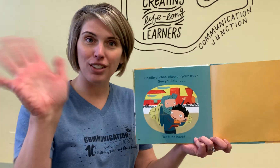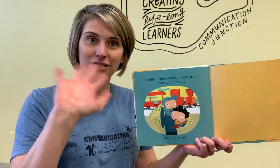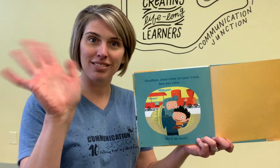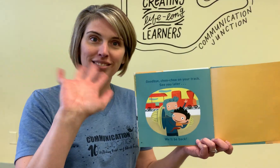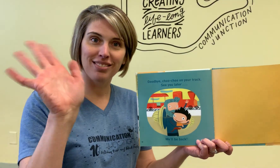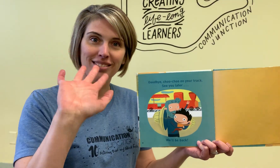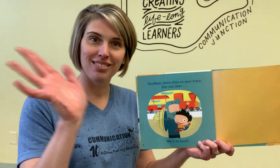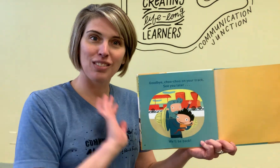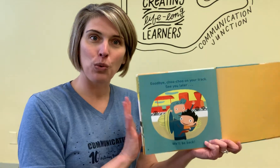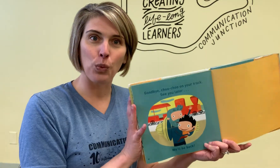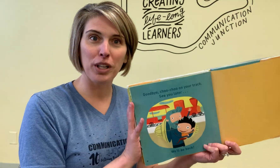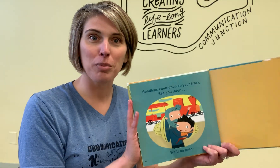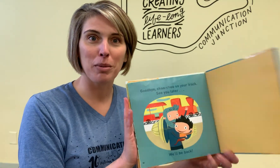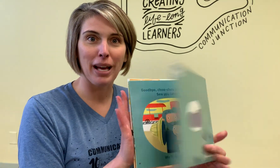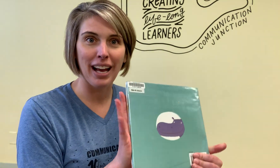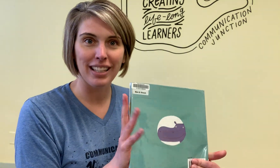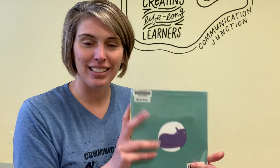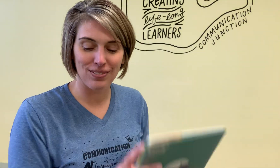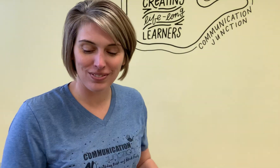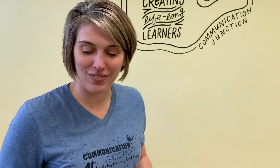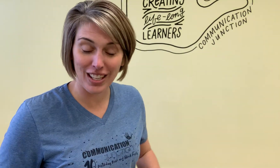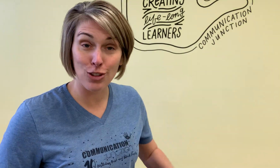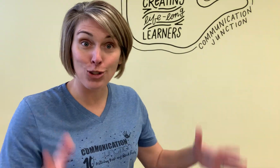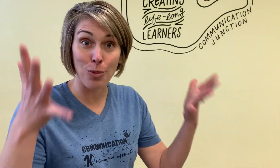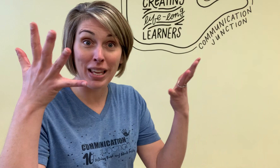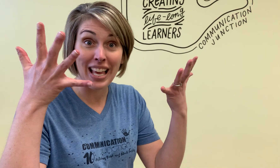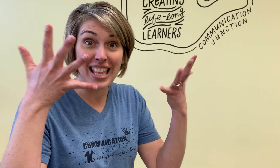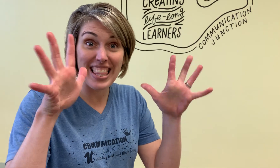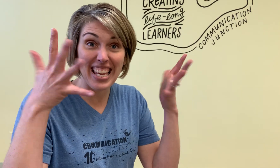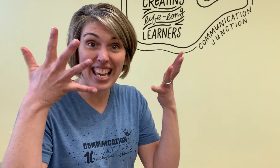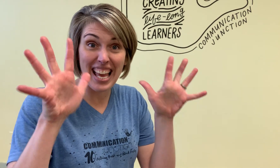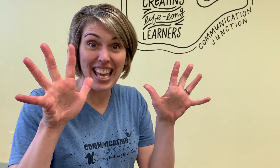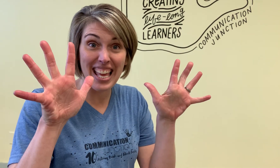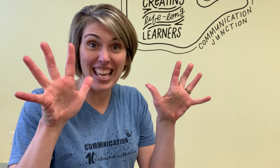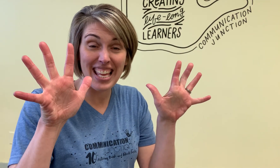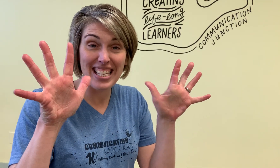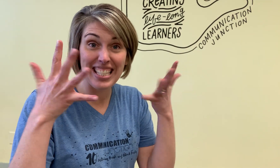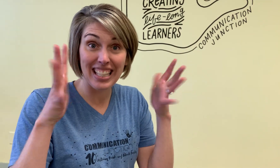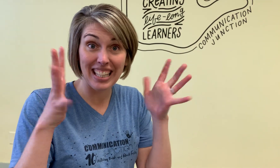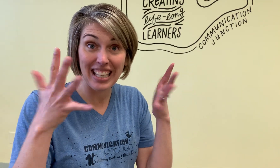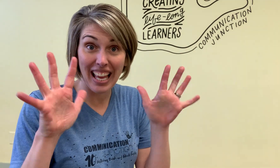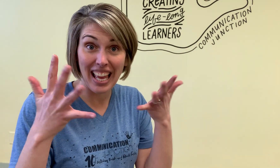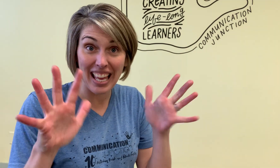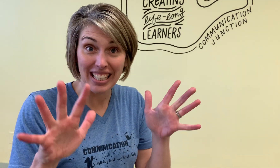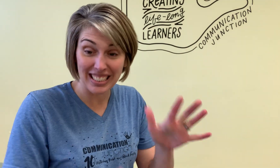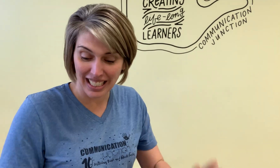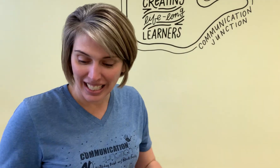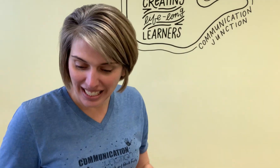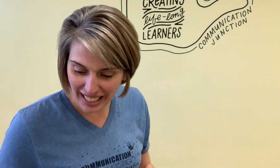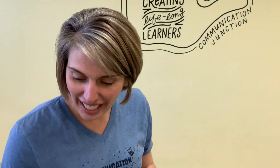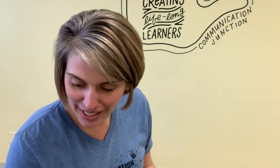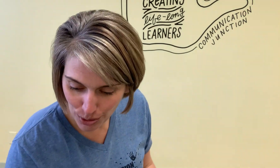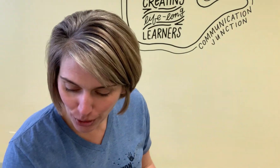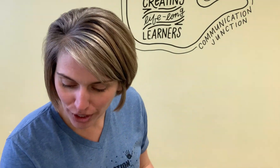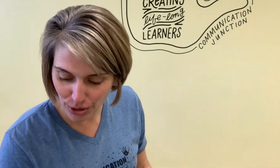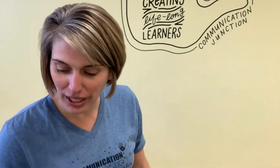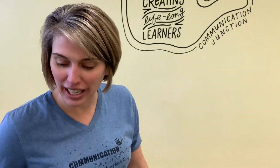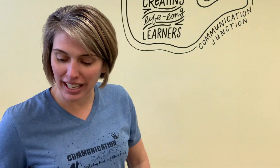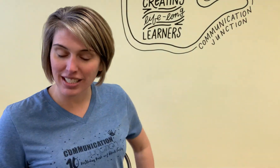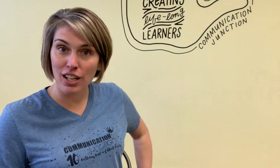later. We'll be back. Can you show me the end? The end. Nice work, you guys.